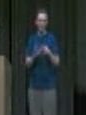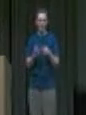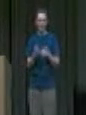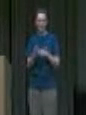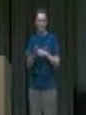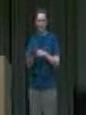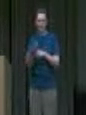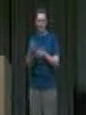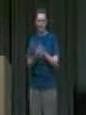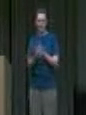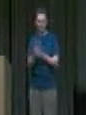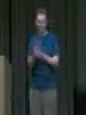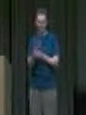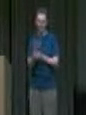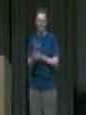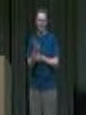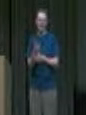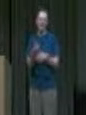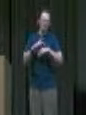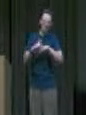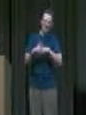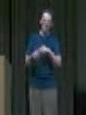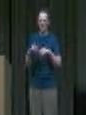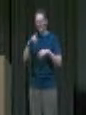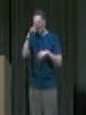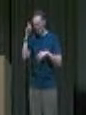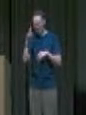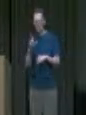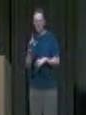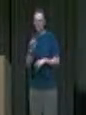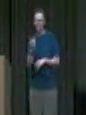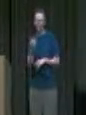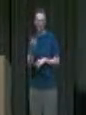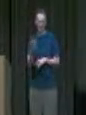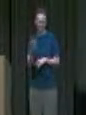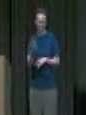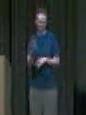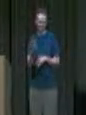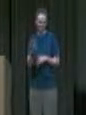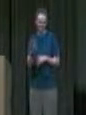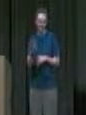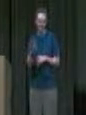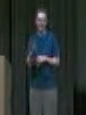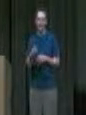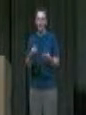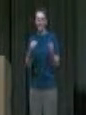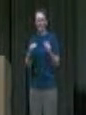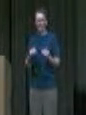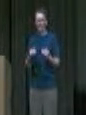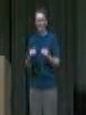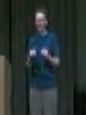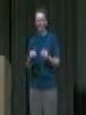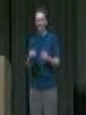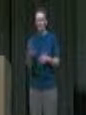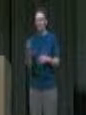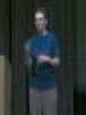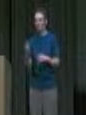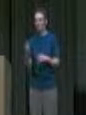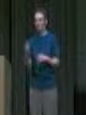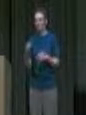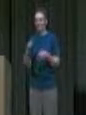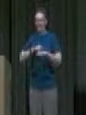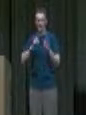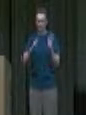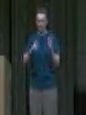spring, early summer 2024. And the 2 dredging season then would